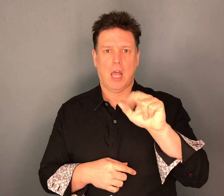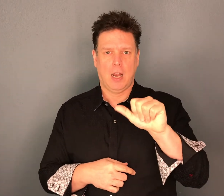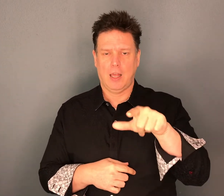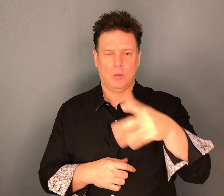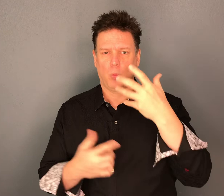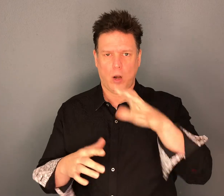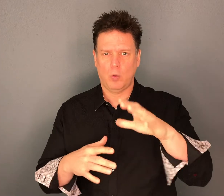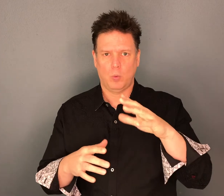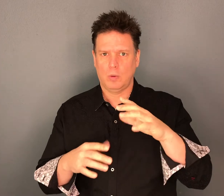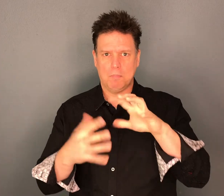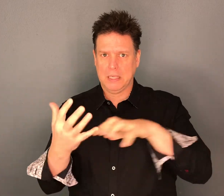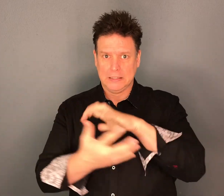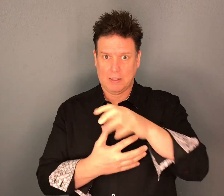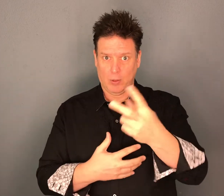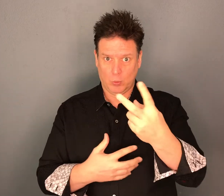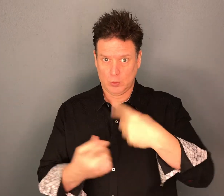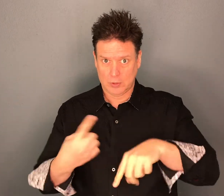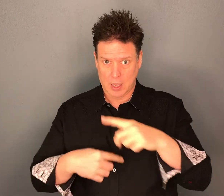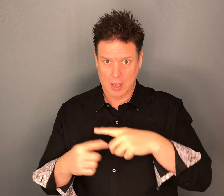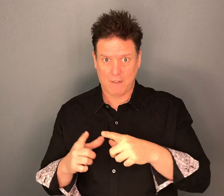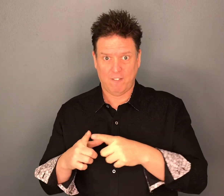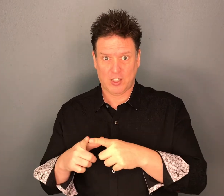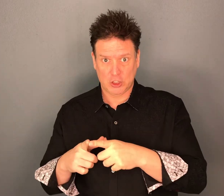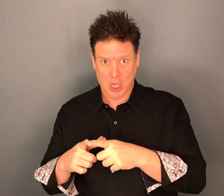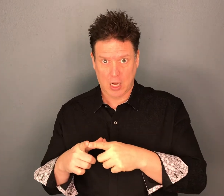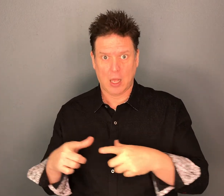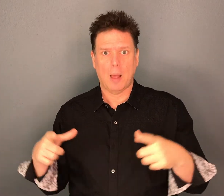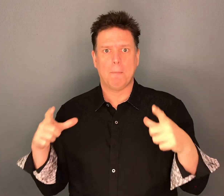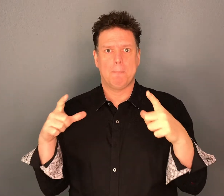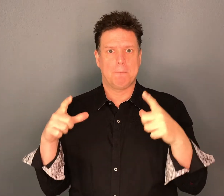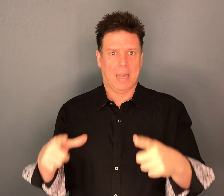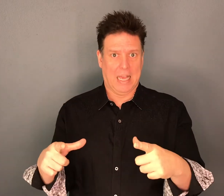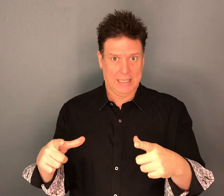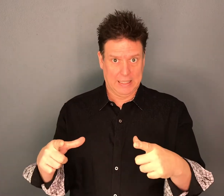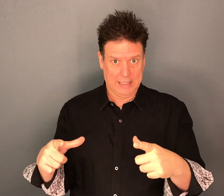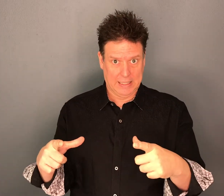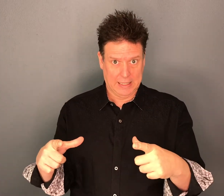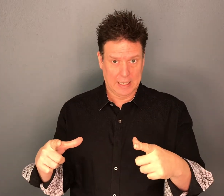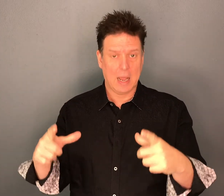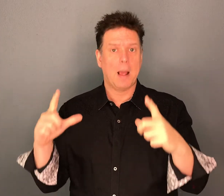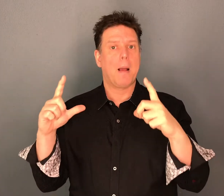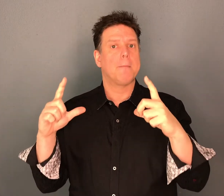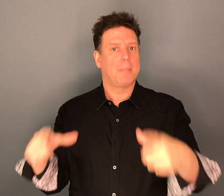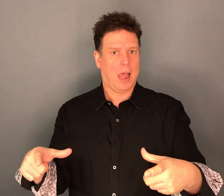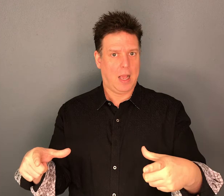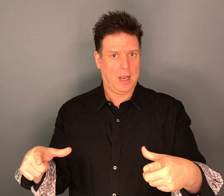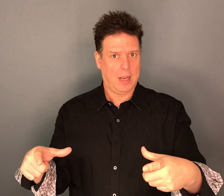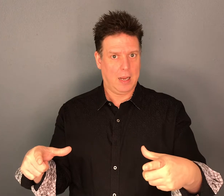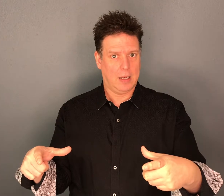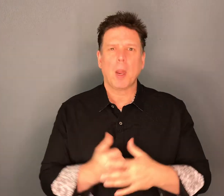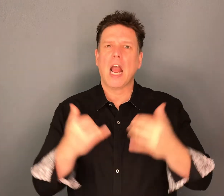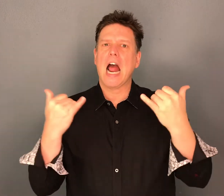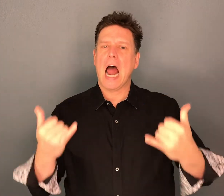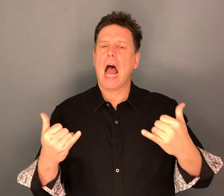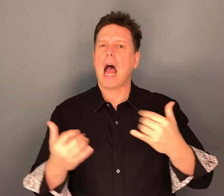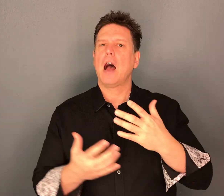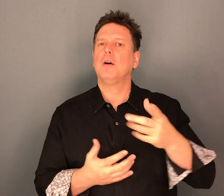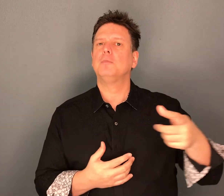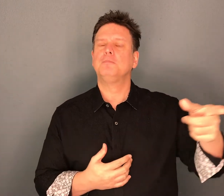entirely. It's the sign for vagina, and you don't want to mix the two up. Vagina and plate. So plate is